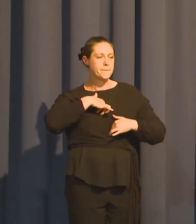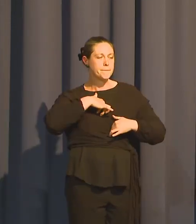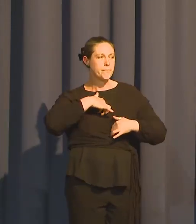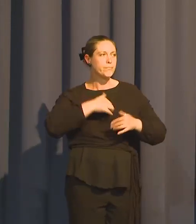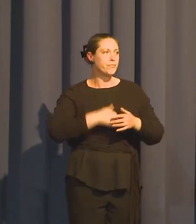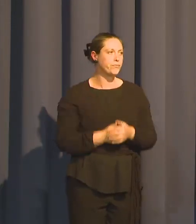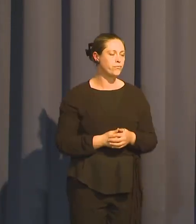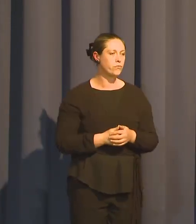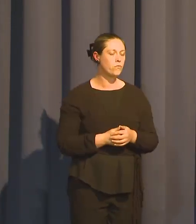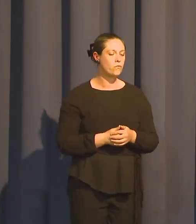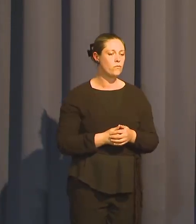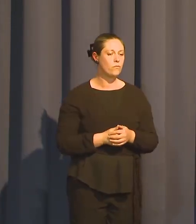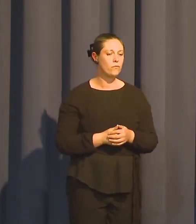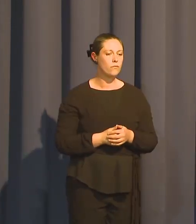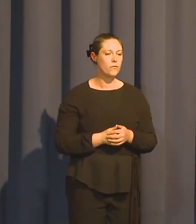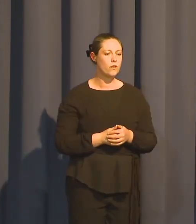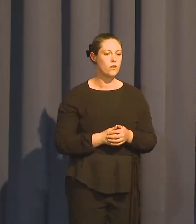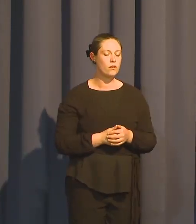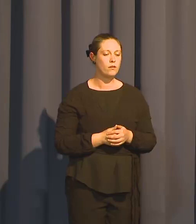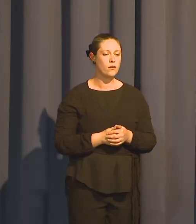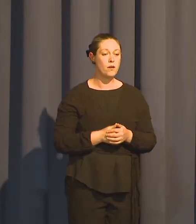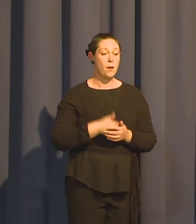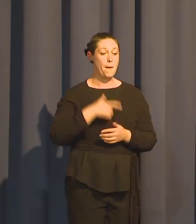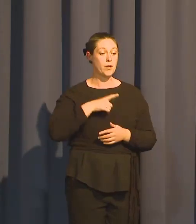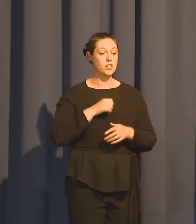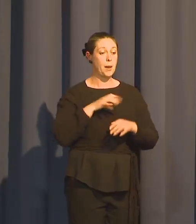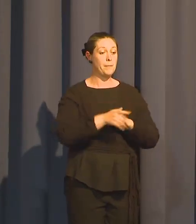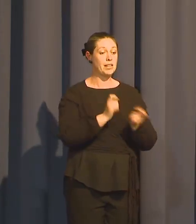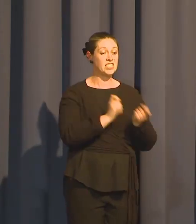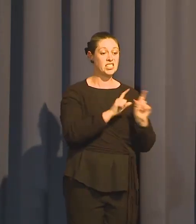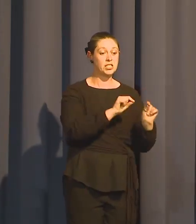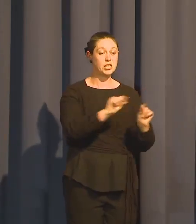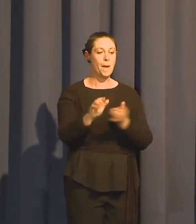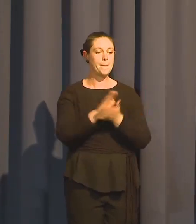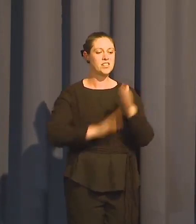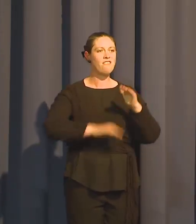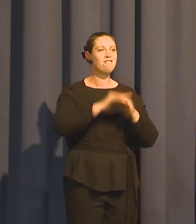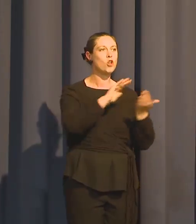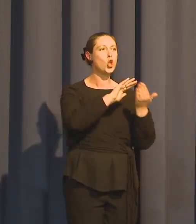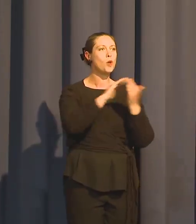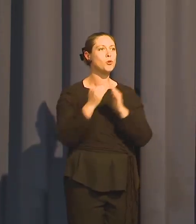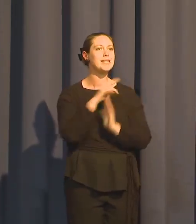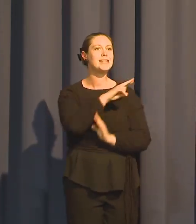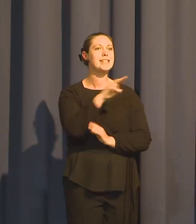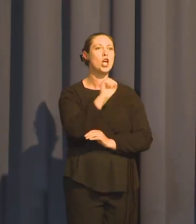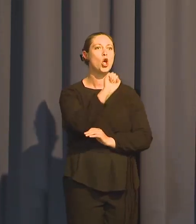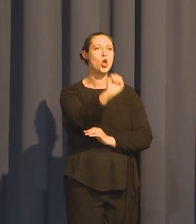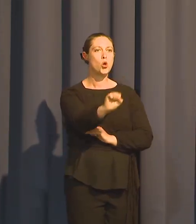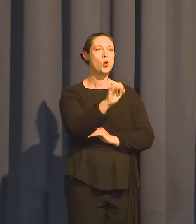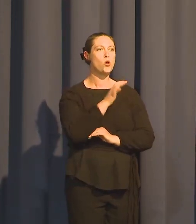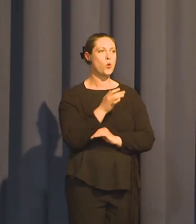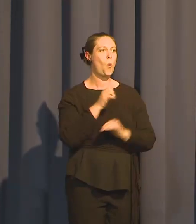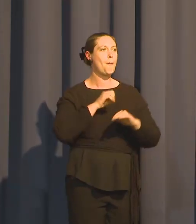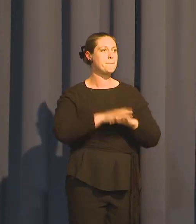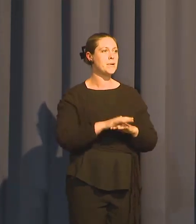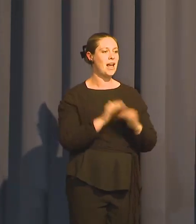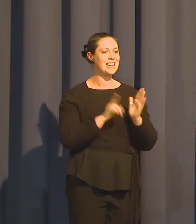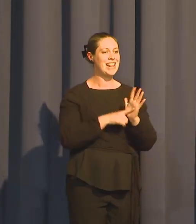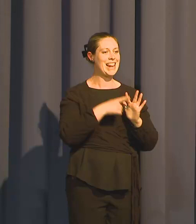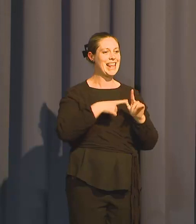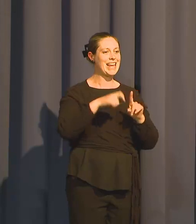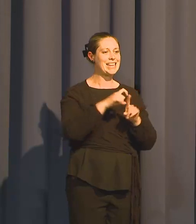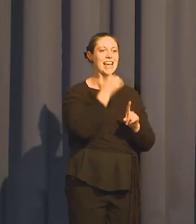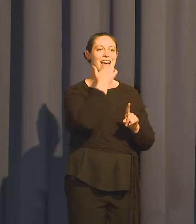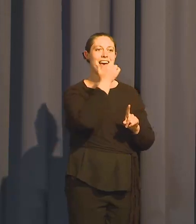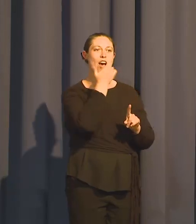the blood lead levels for the whole community. The whole community that had the same water supply. So that's